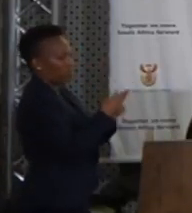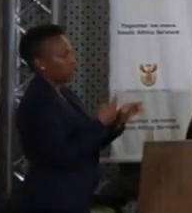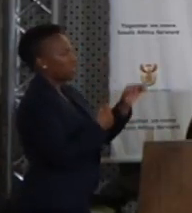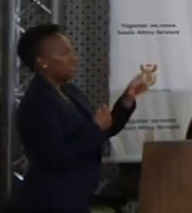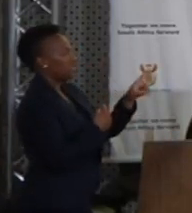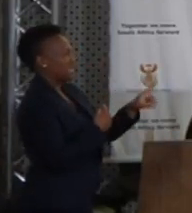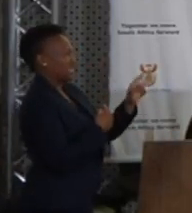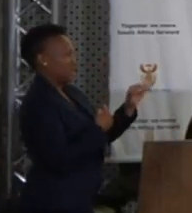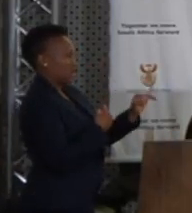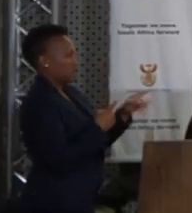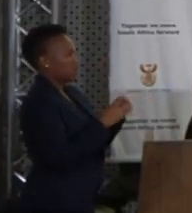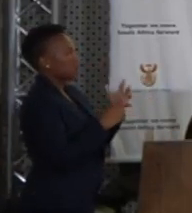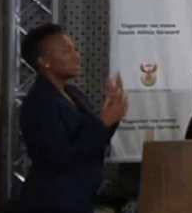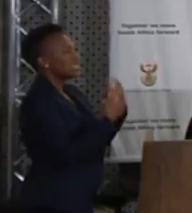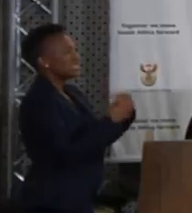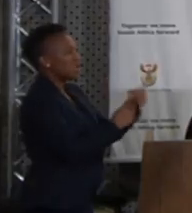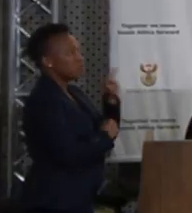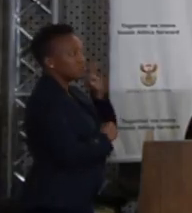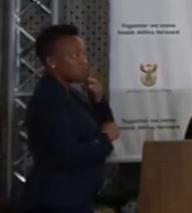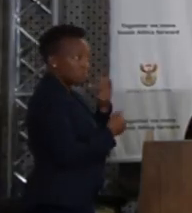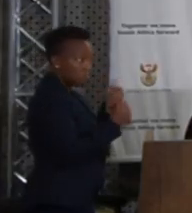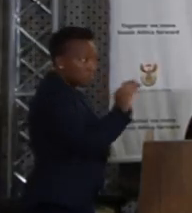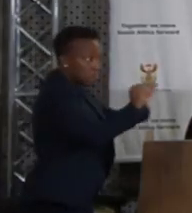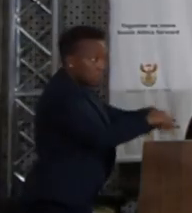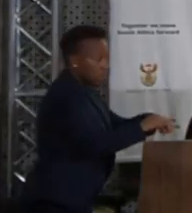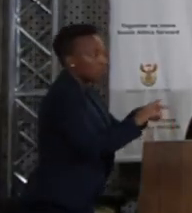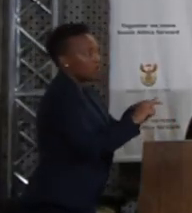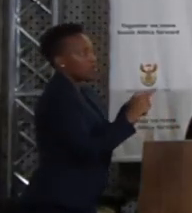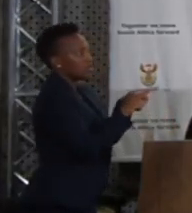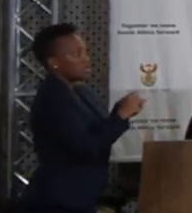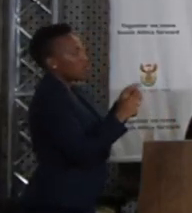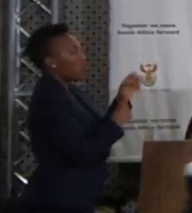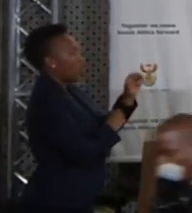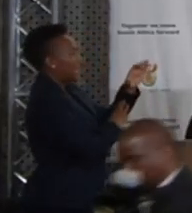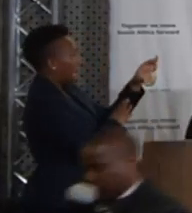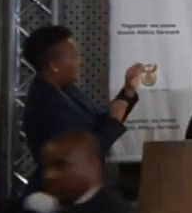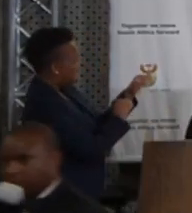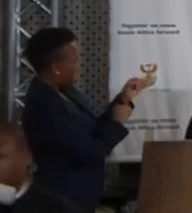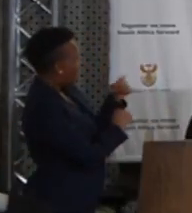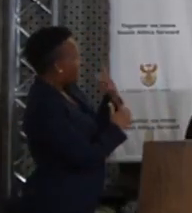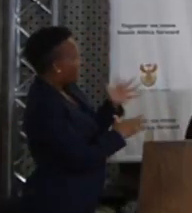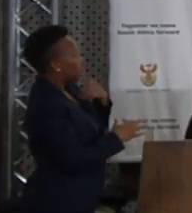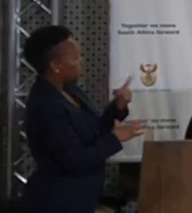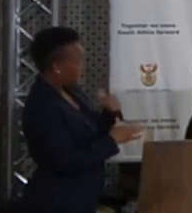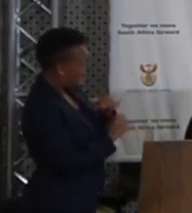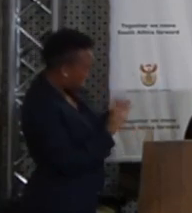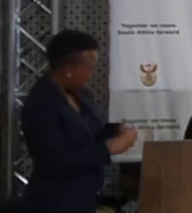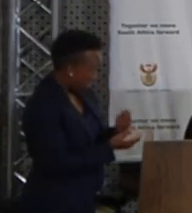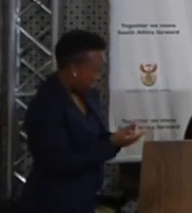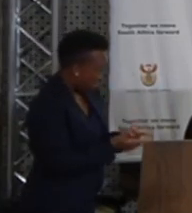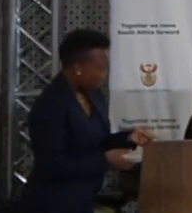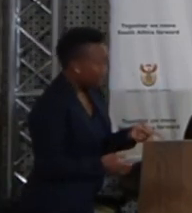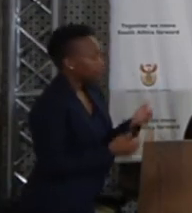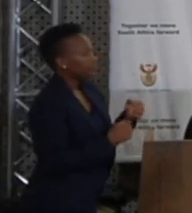is asking whether the sale of cigarettes is now allowed, as claimed by the Western Cape Provincial Government. The second question is